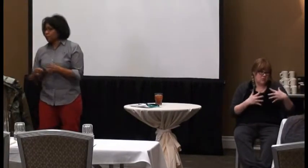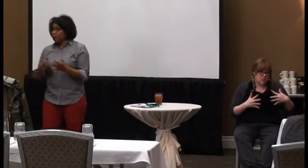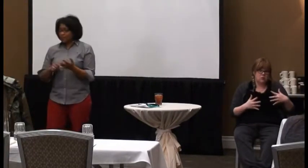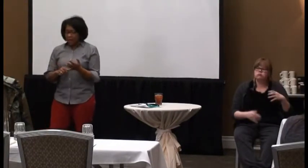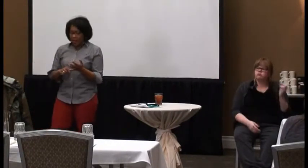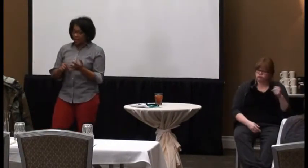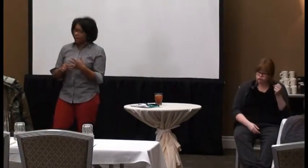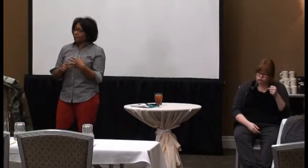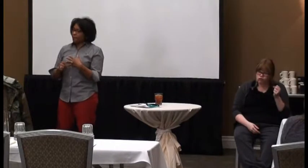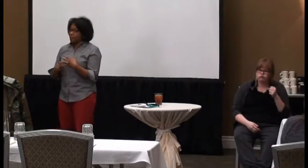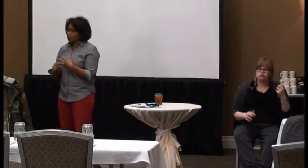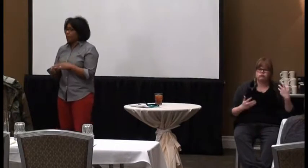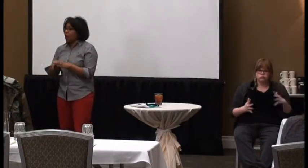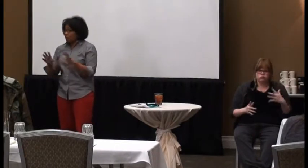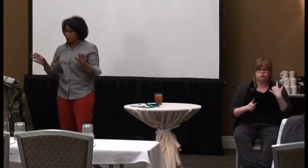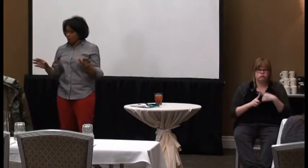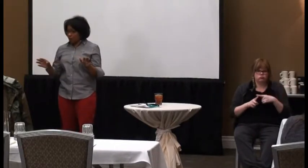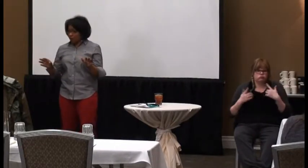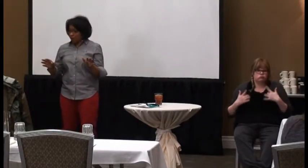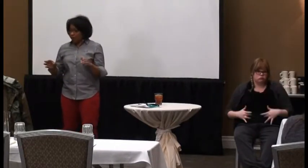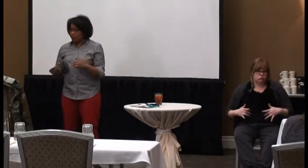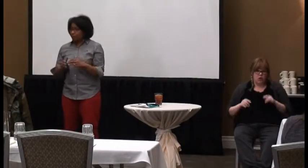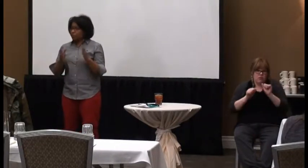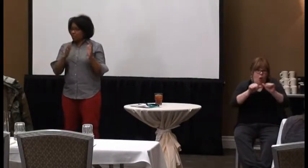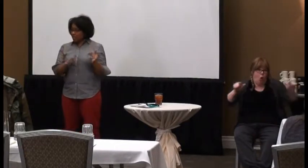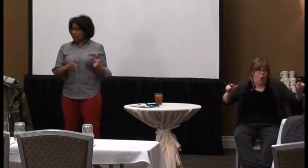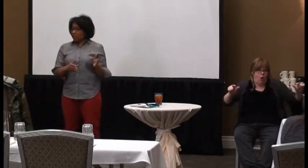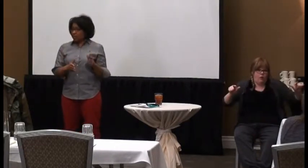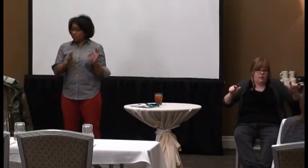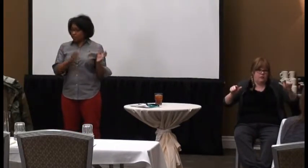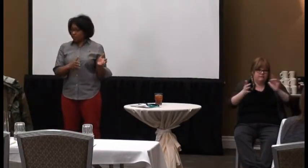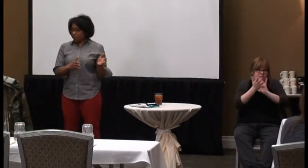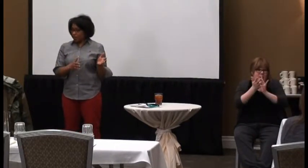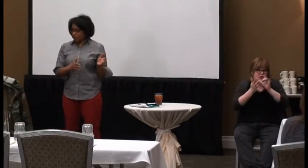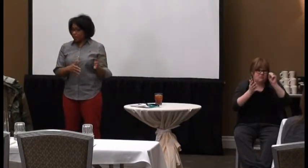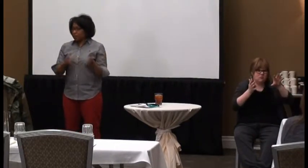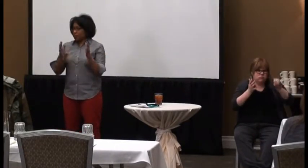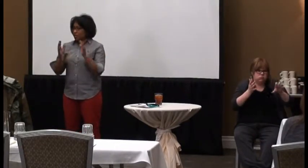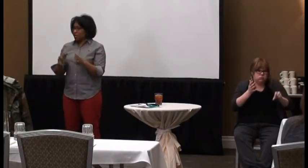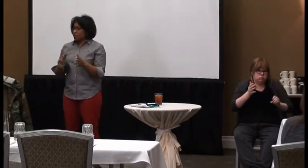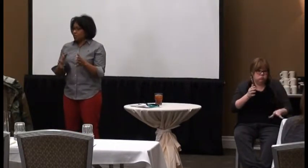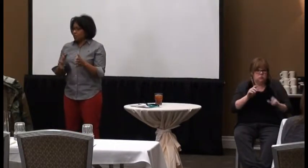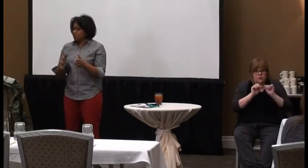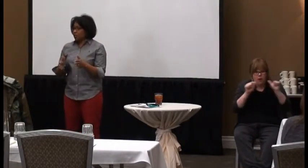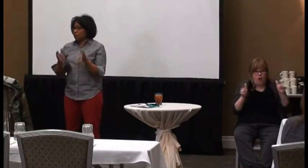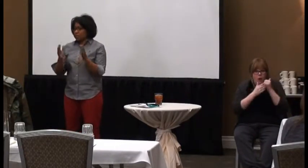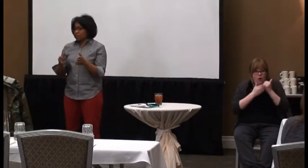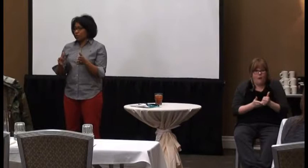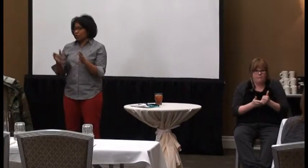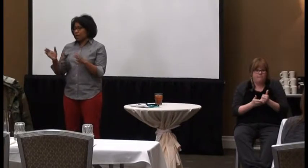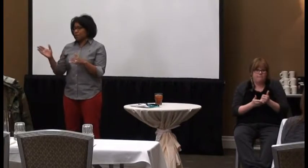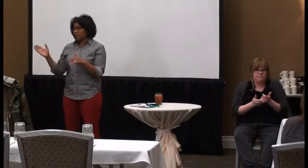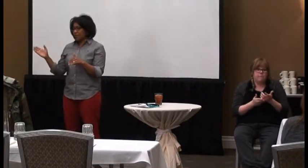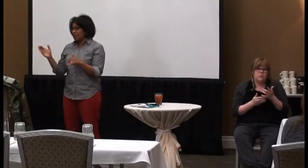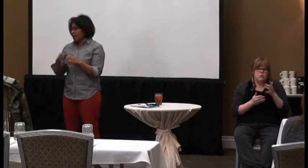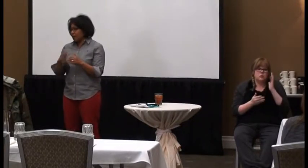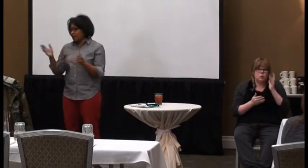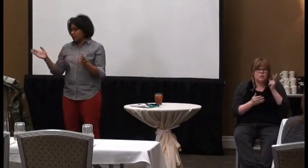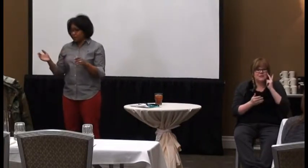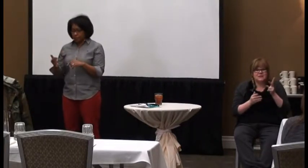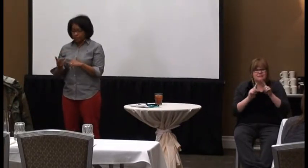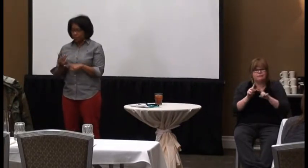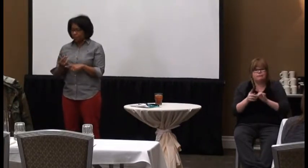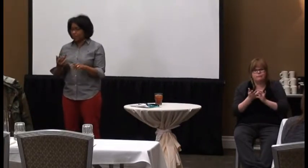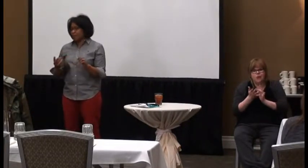are for anxiety and depression. They all are. And so you'll see the indications for depression. You'll see the indications for particular types of